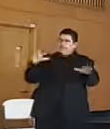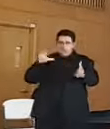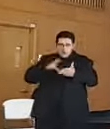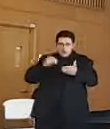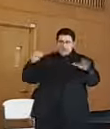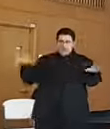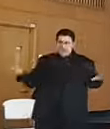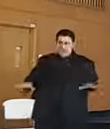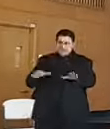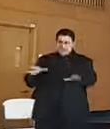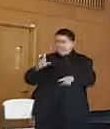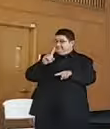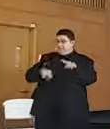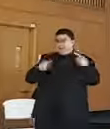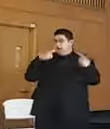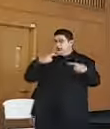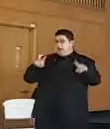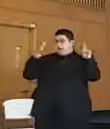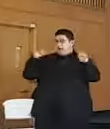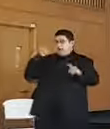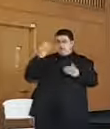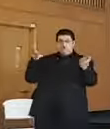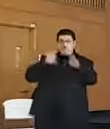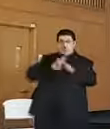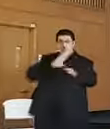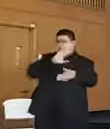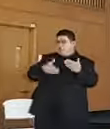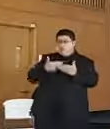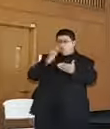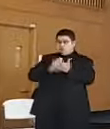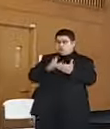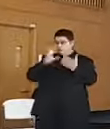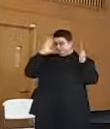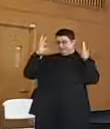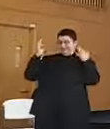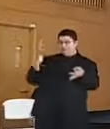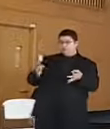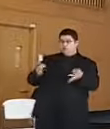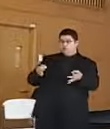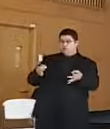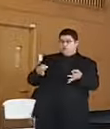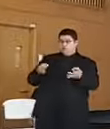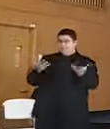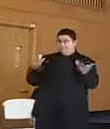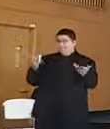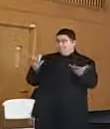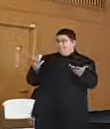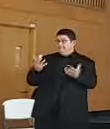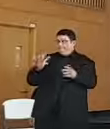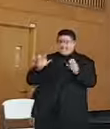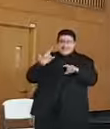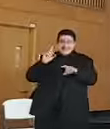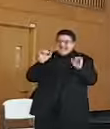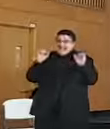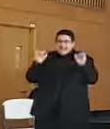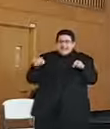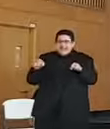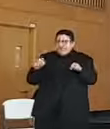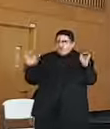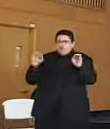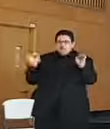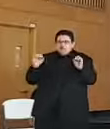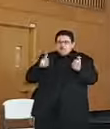be accomplished if you close all schools and make a decision to actually have no school incurred. There can be no pilot, there can